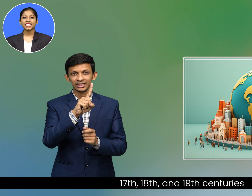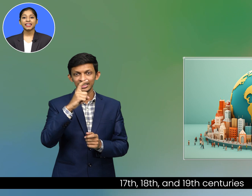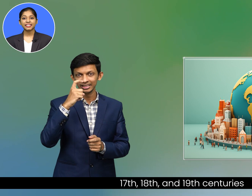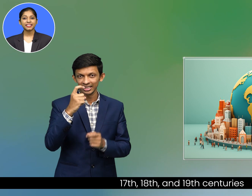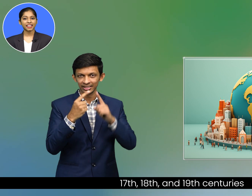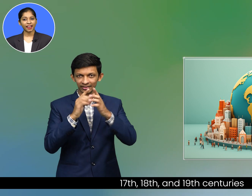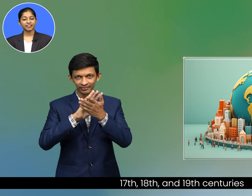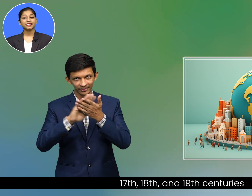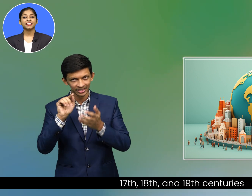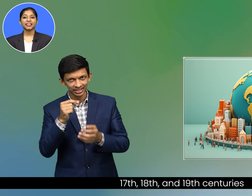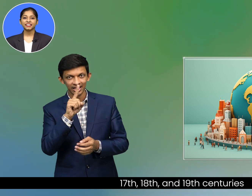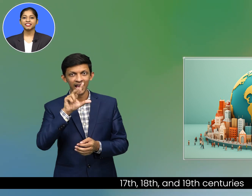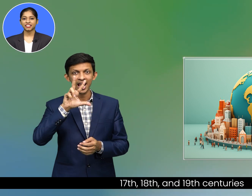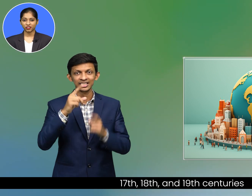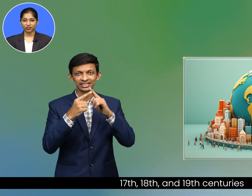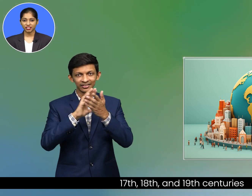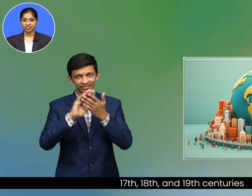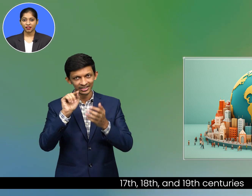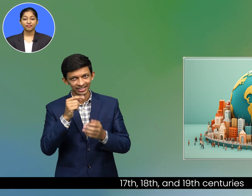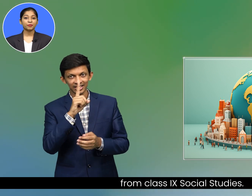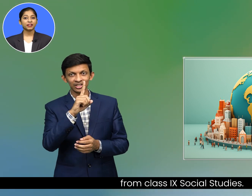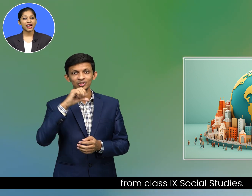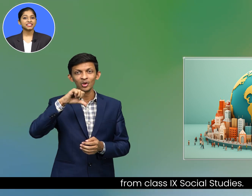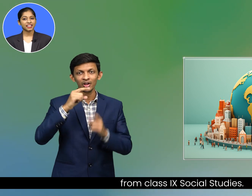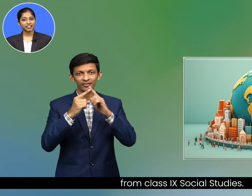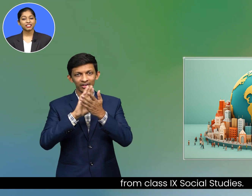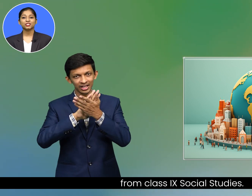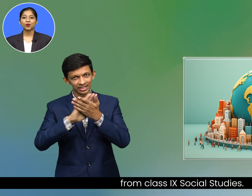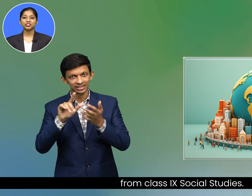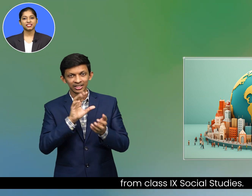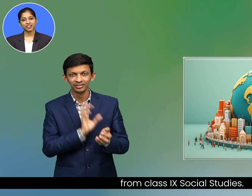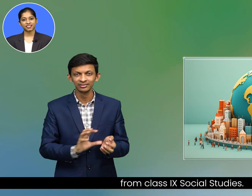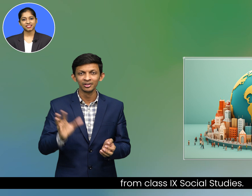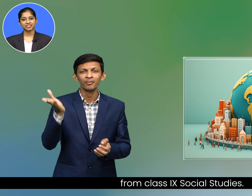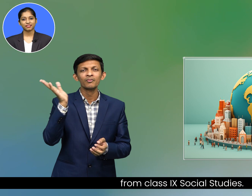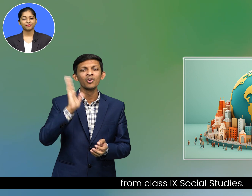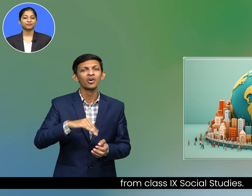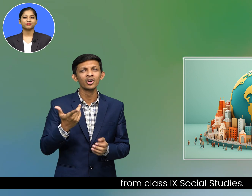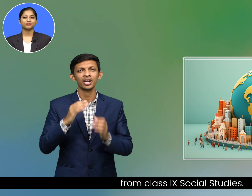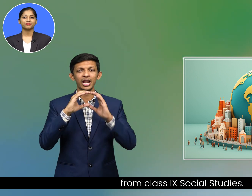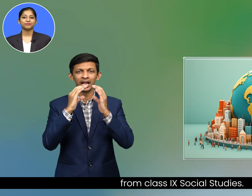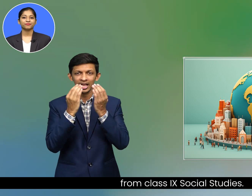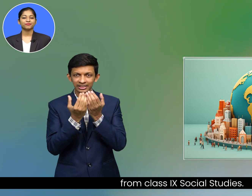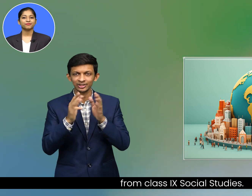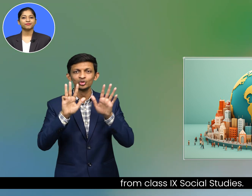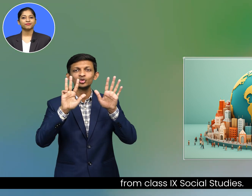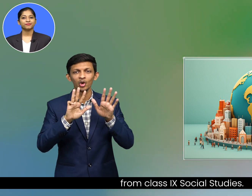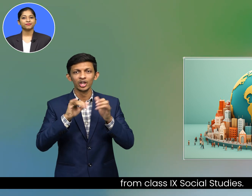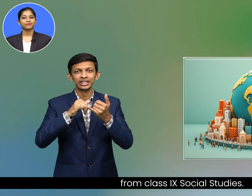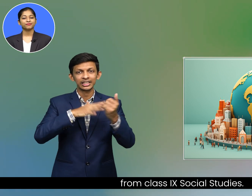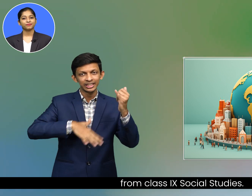17th, 18th and 19th centuries from class 9th social studies.